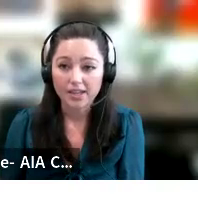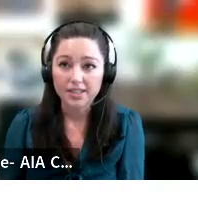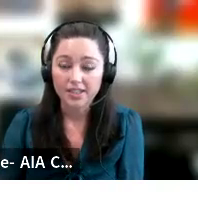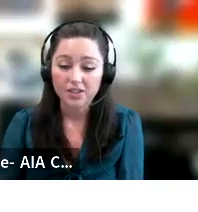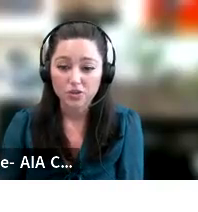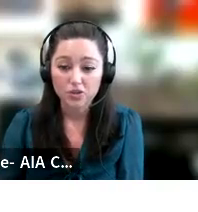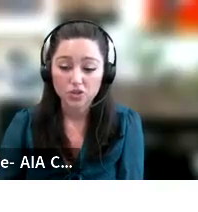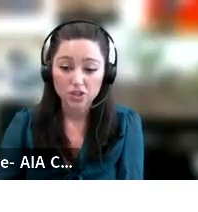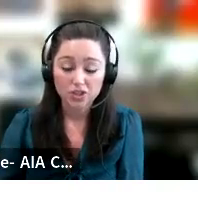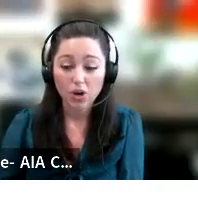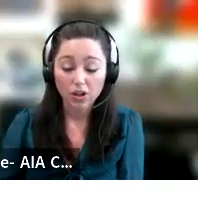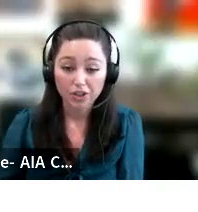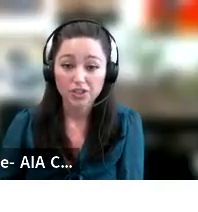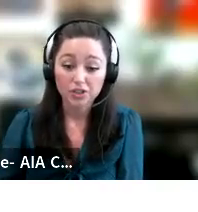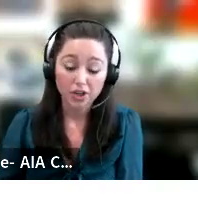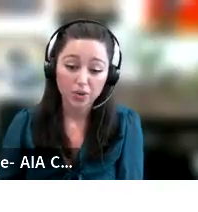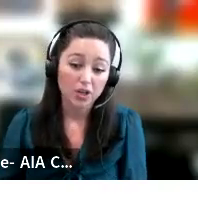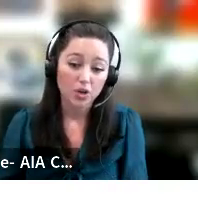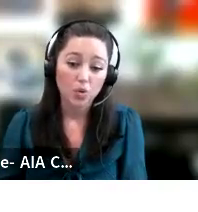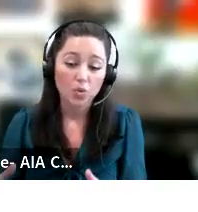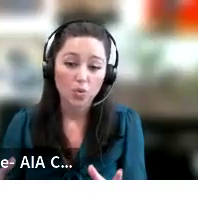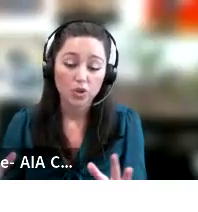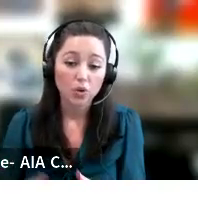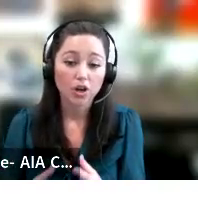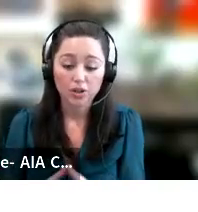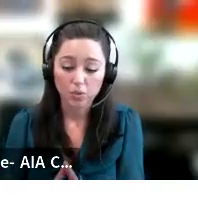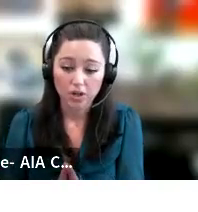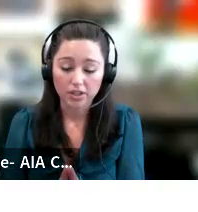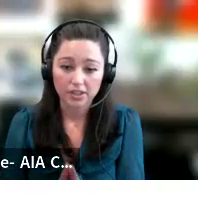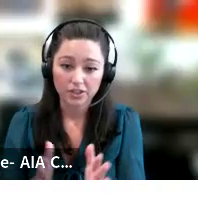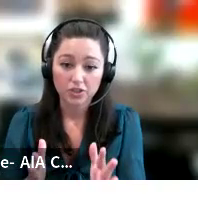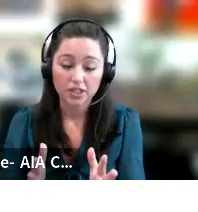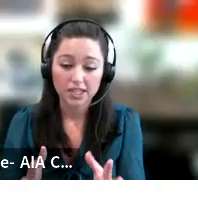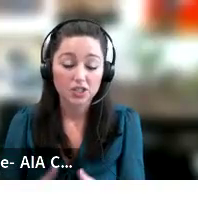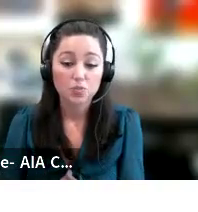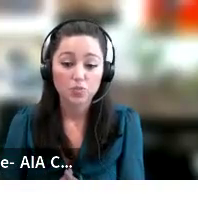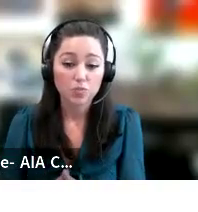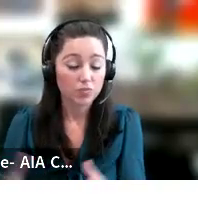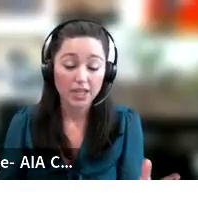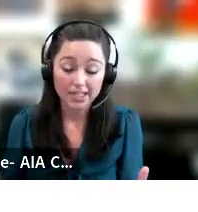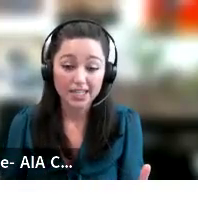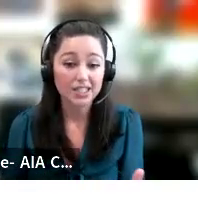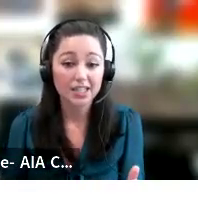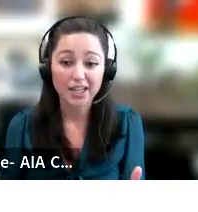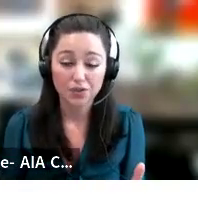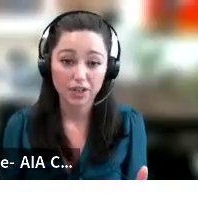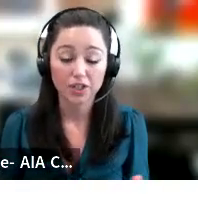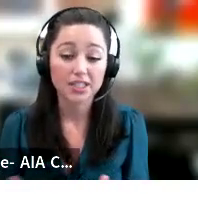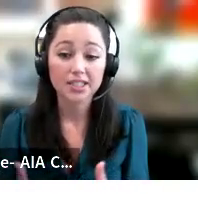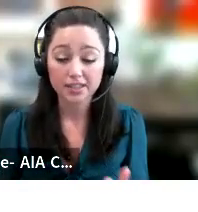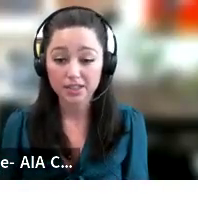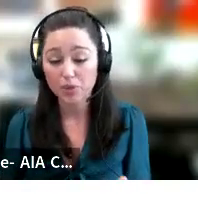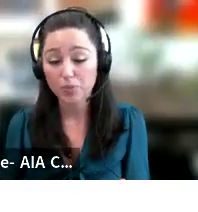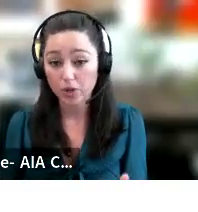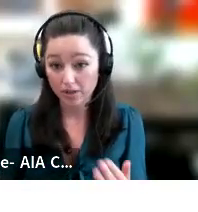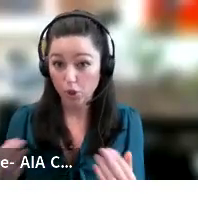note with that, just so all artists know, your artwork is intended to last forever.